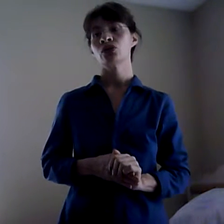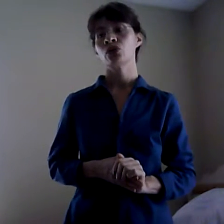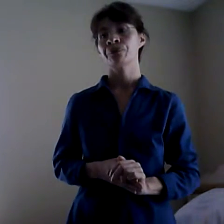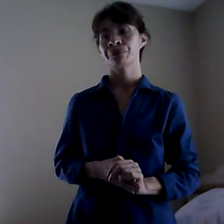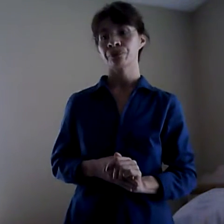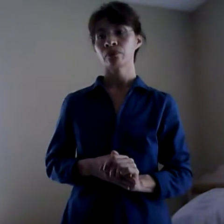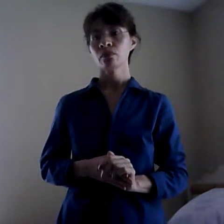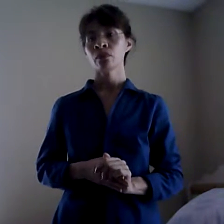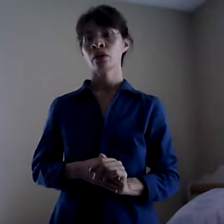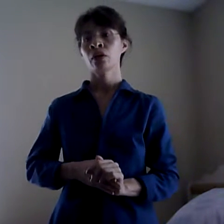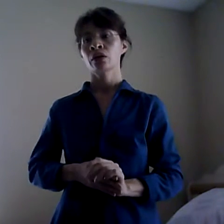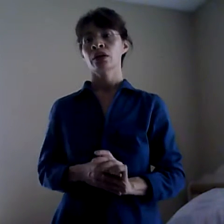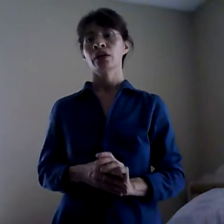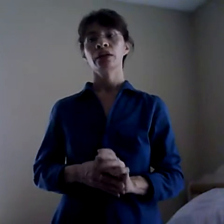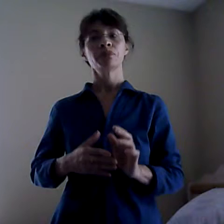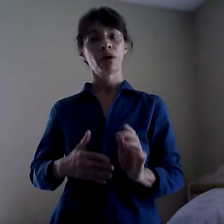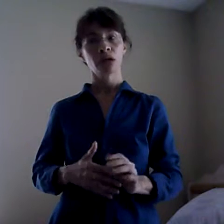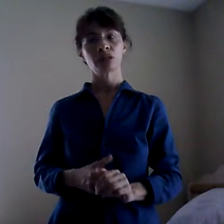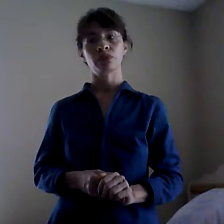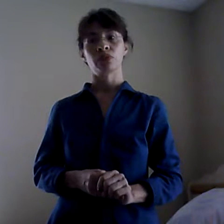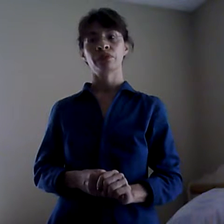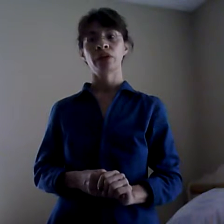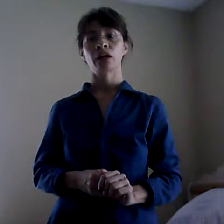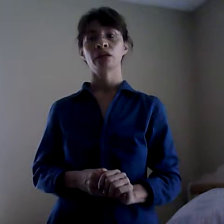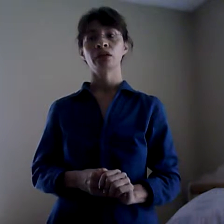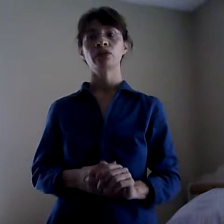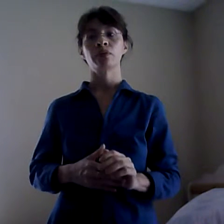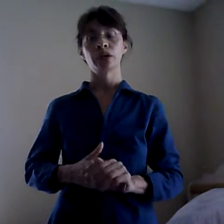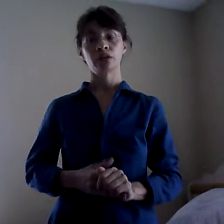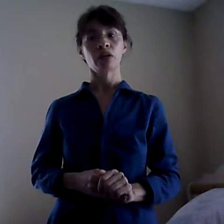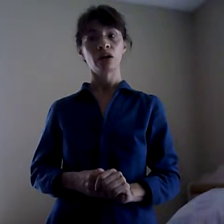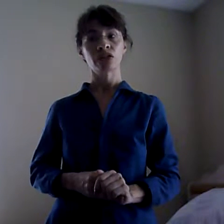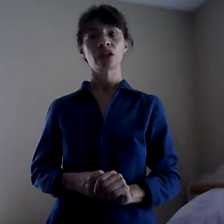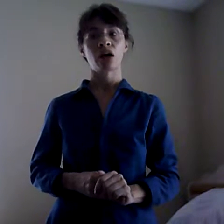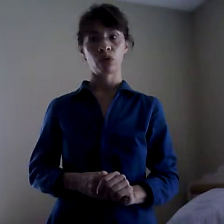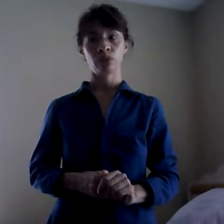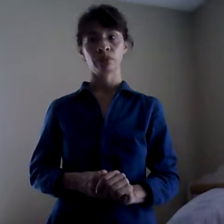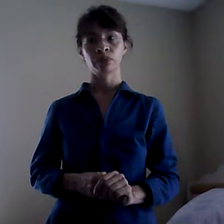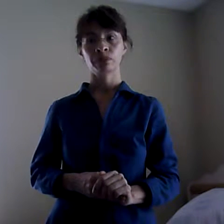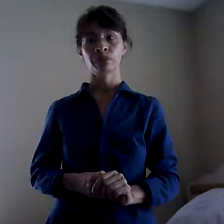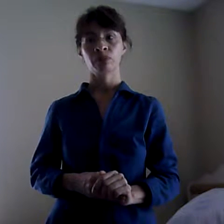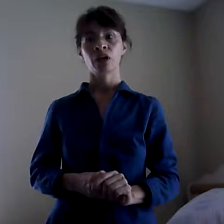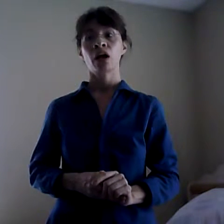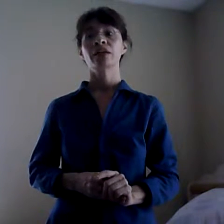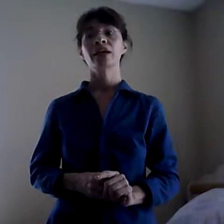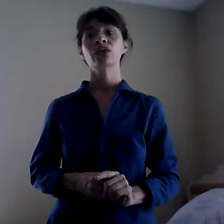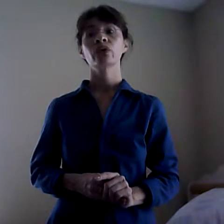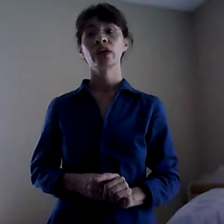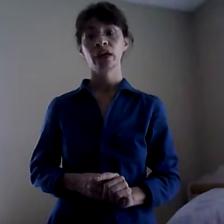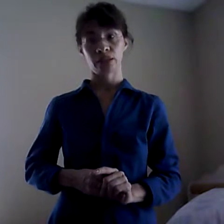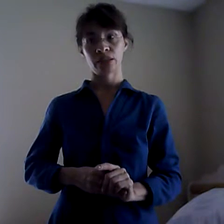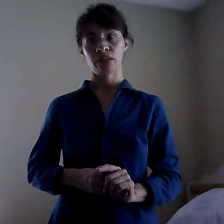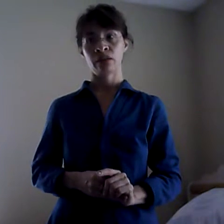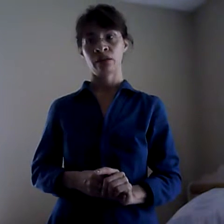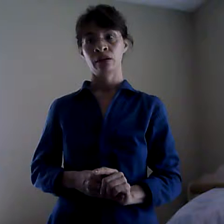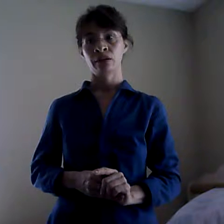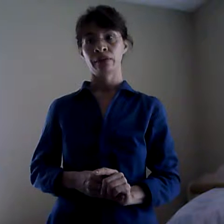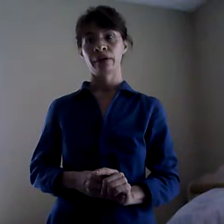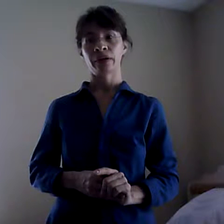Also, it is possible that if I make $10 an hour and I don't get